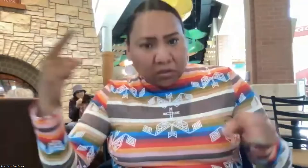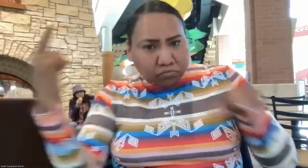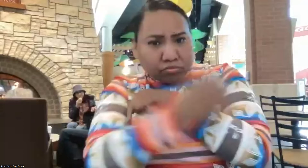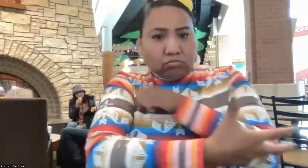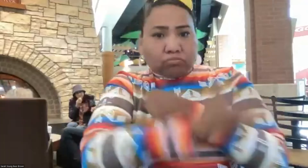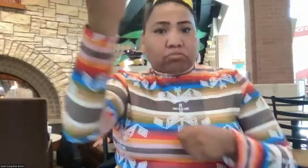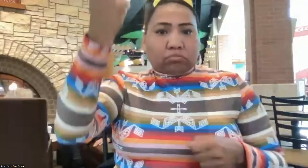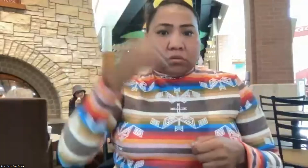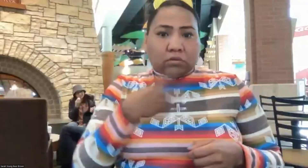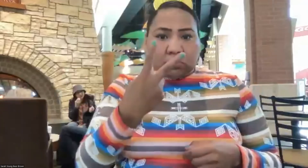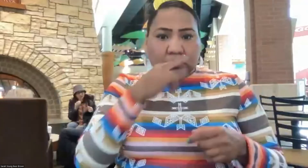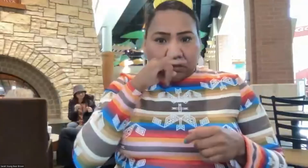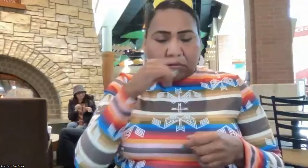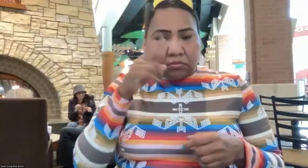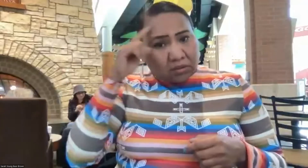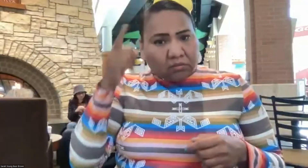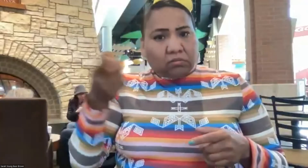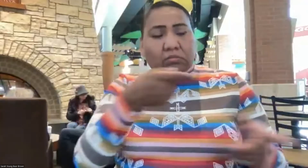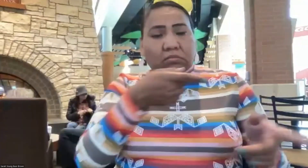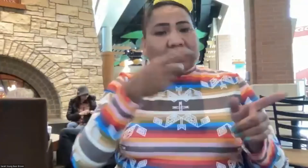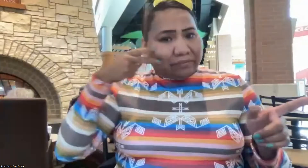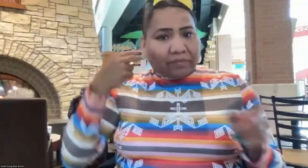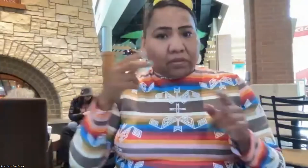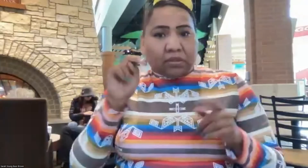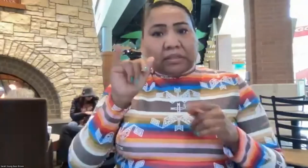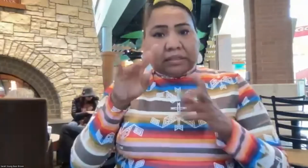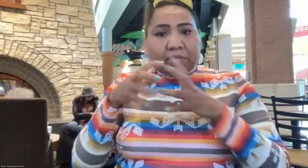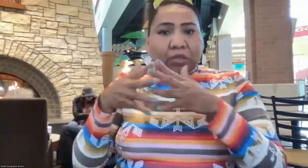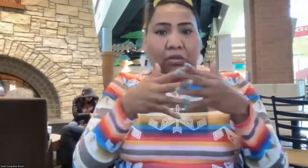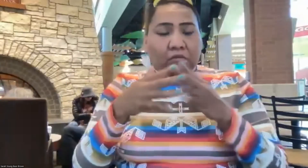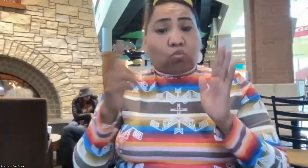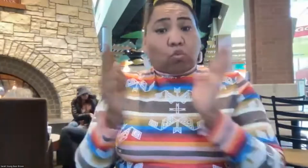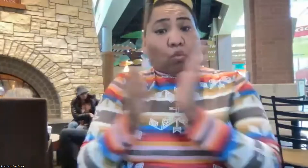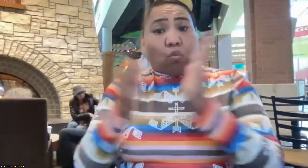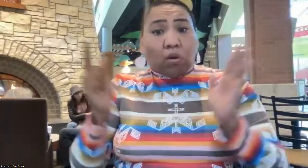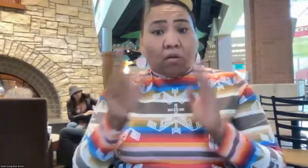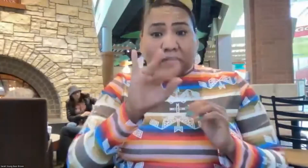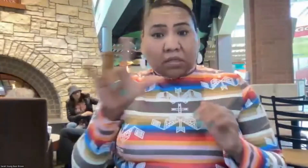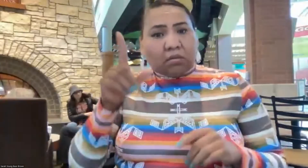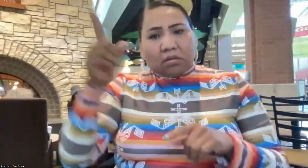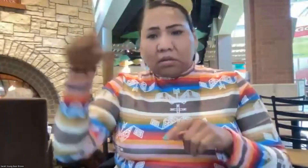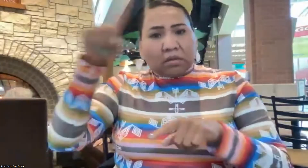my tribe's family services heard what had happened. They got word and they went